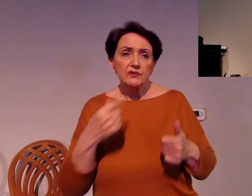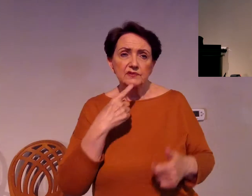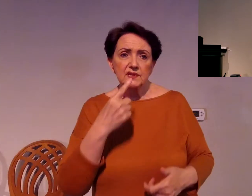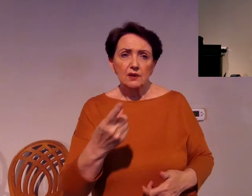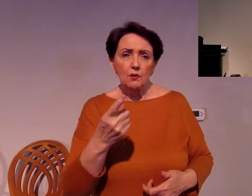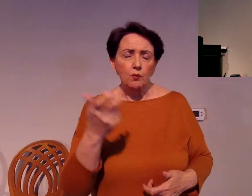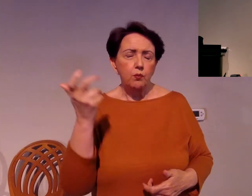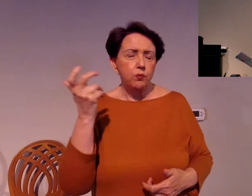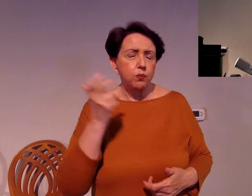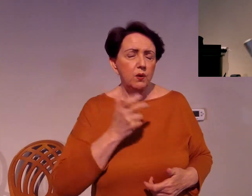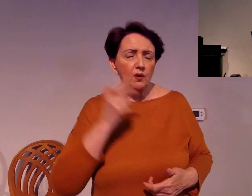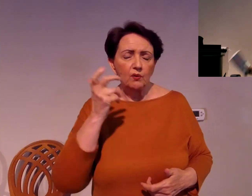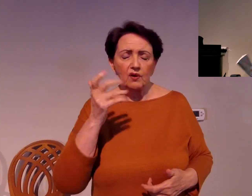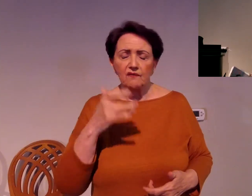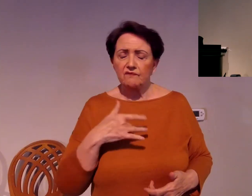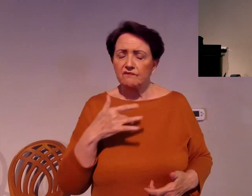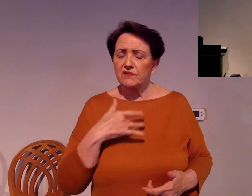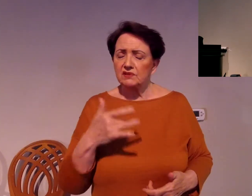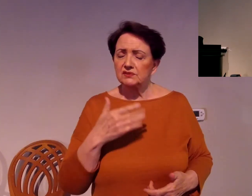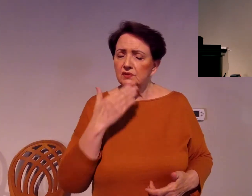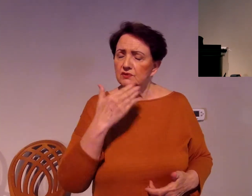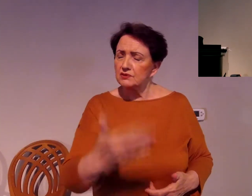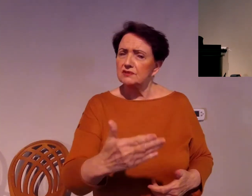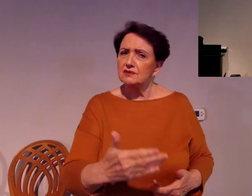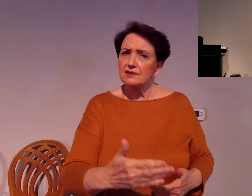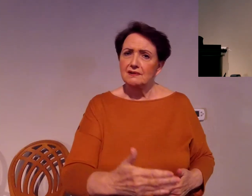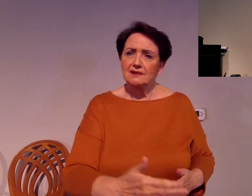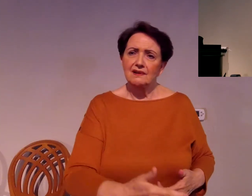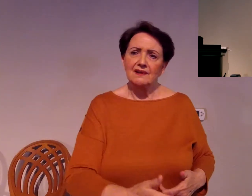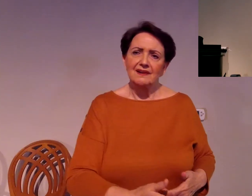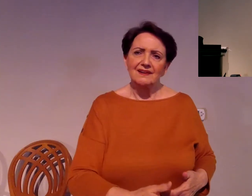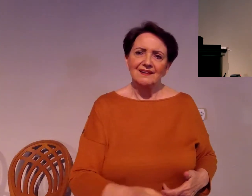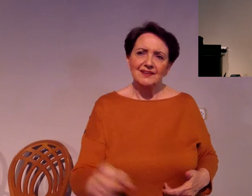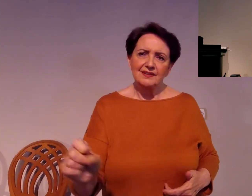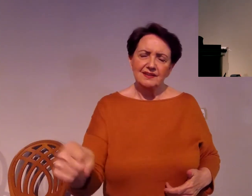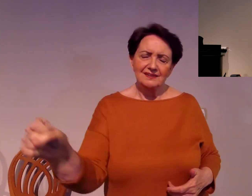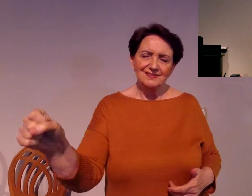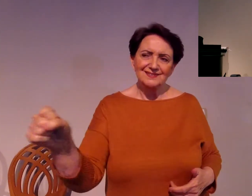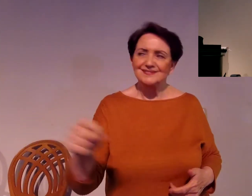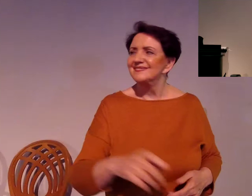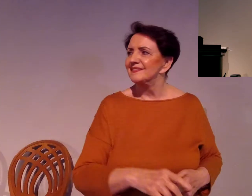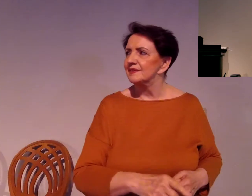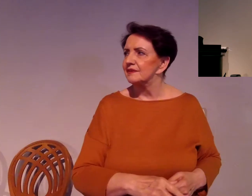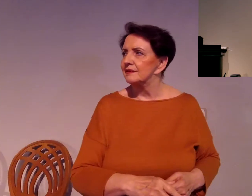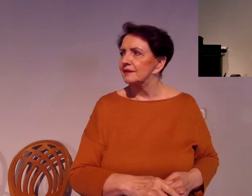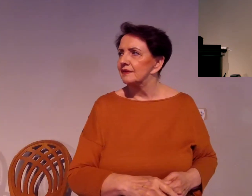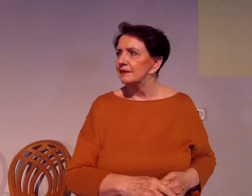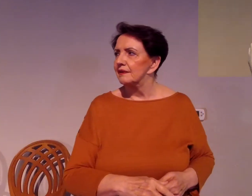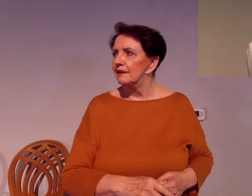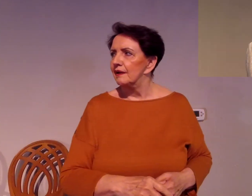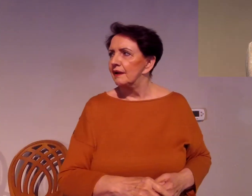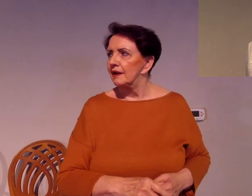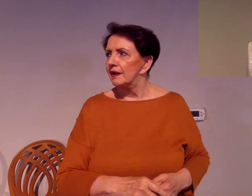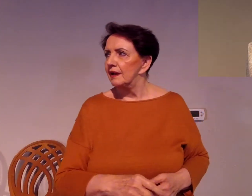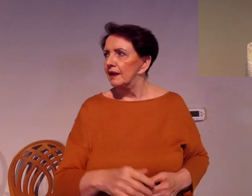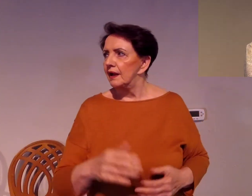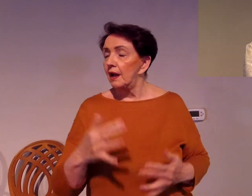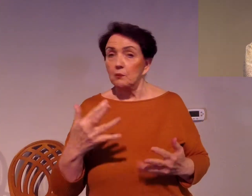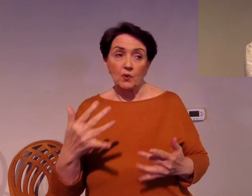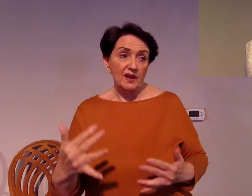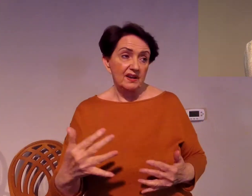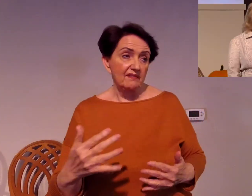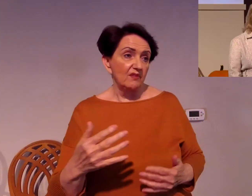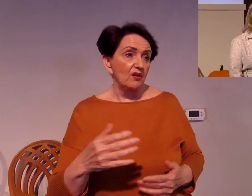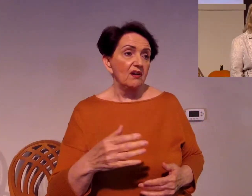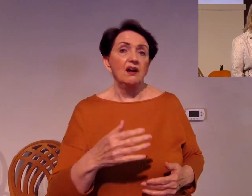my gosh, it feels so good. And I'm waiting for the other shoe to